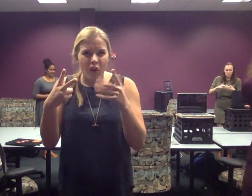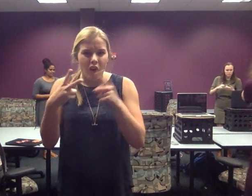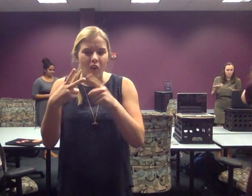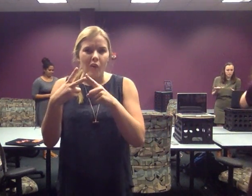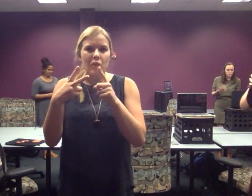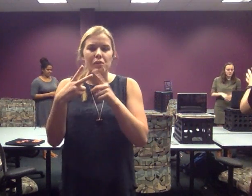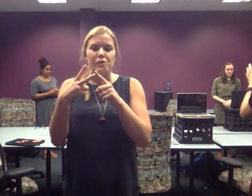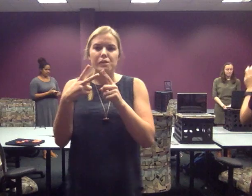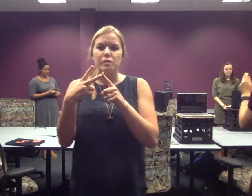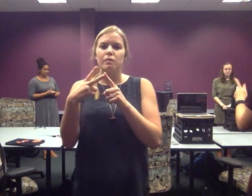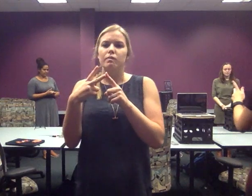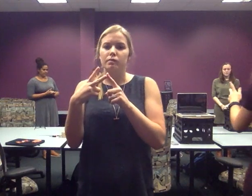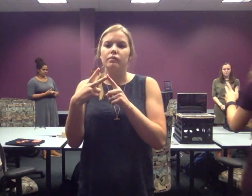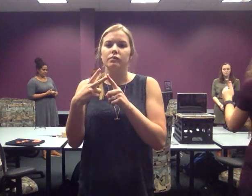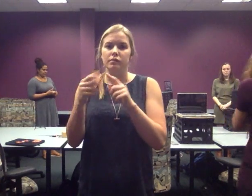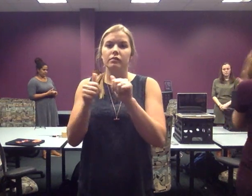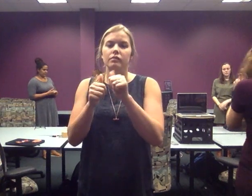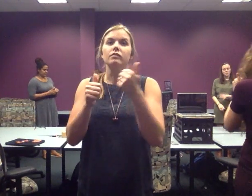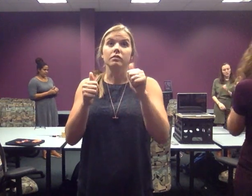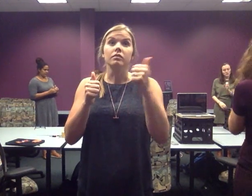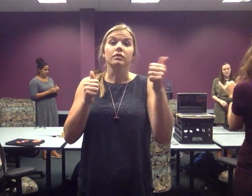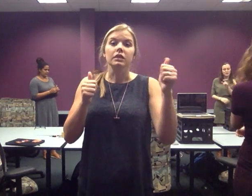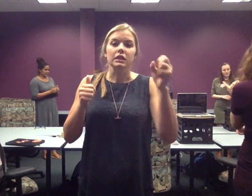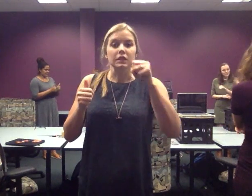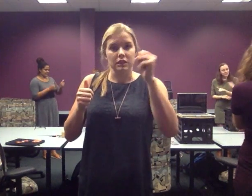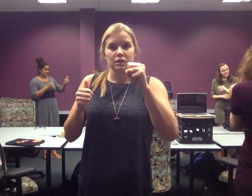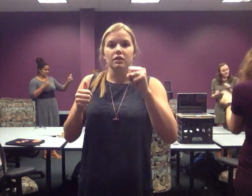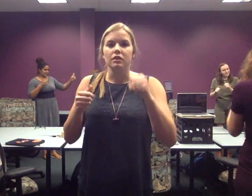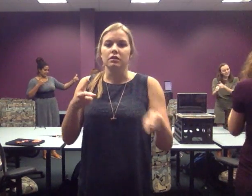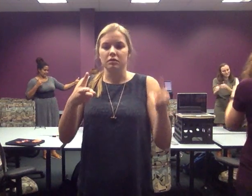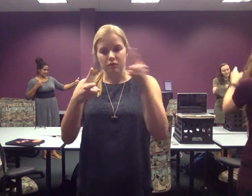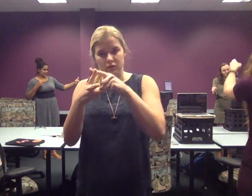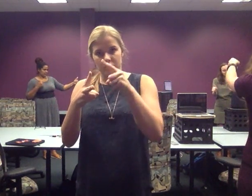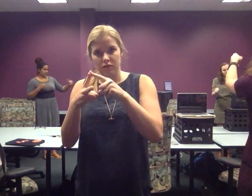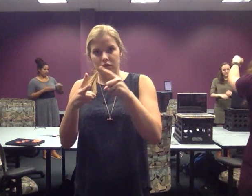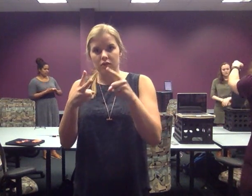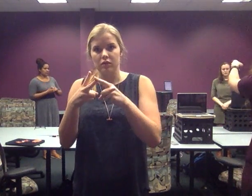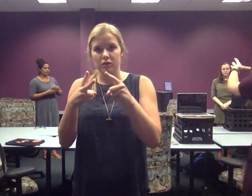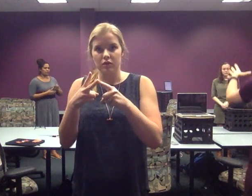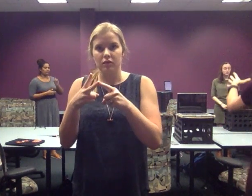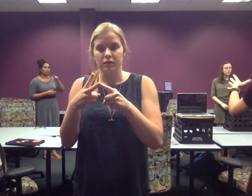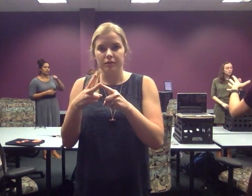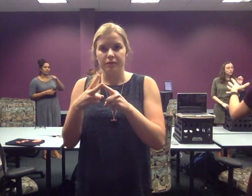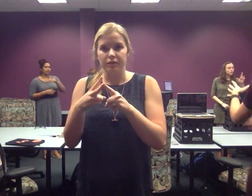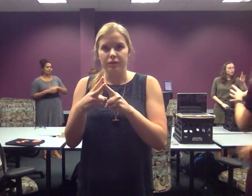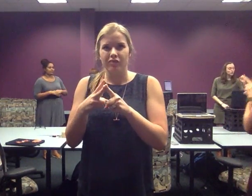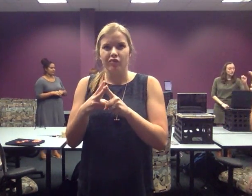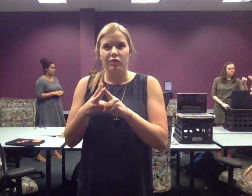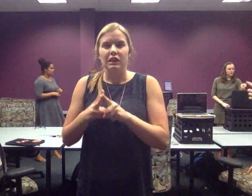Okay, that would be distance. Chris? Being sure that people know how to